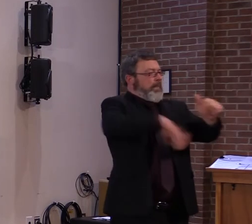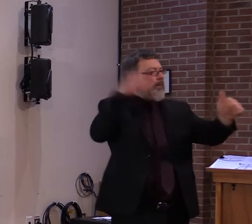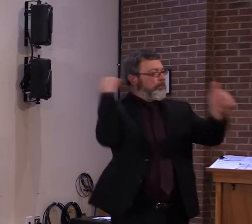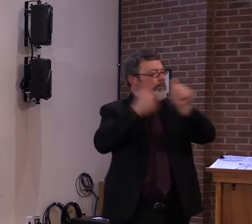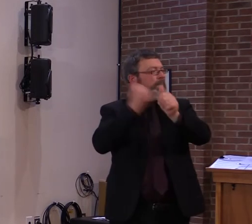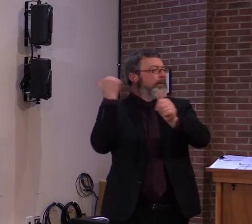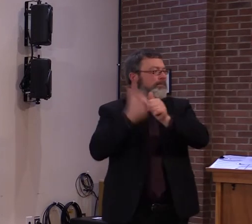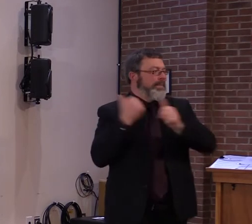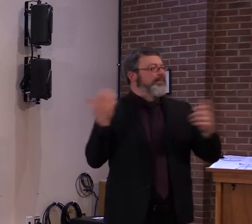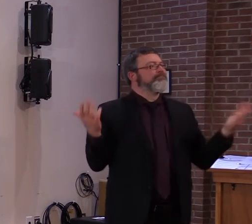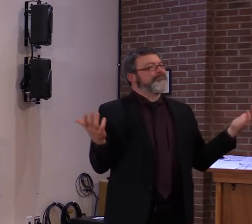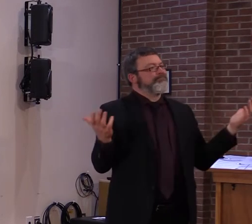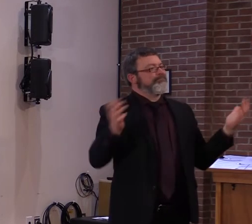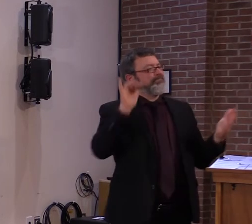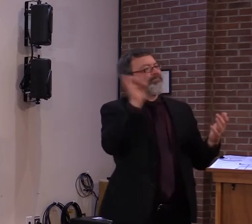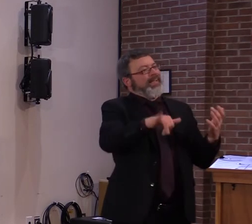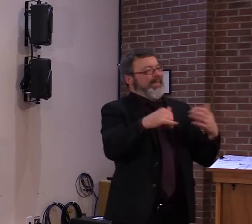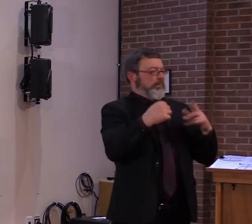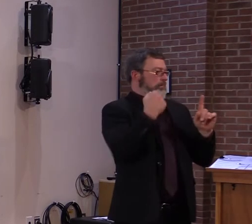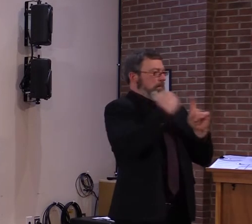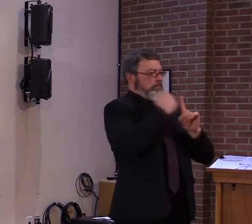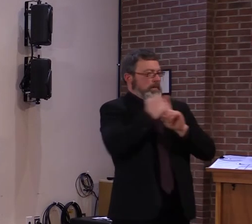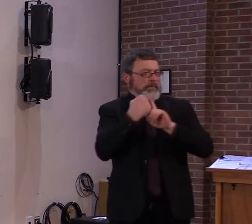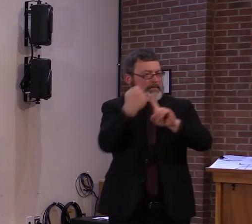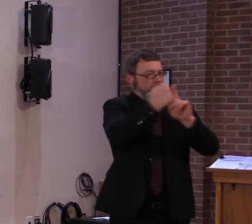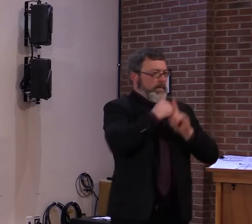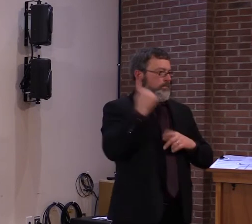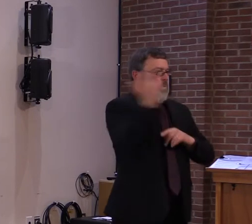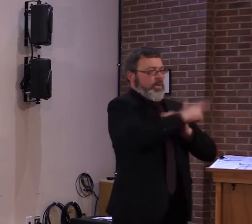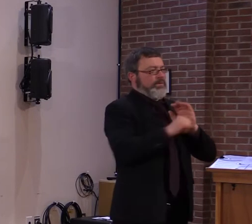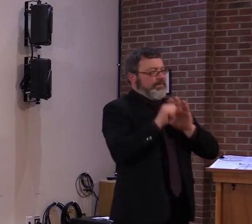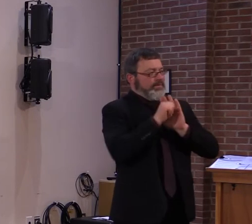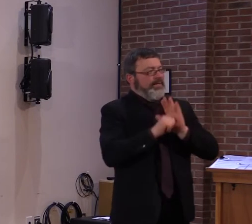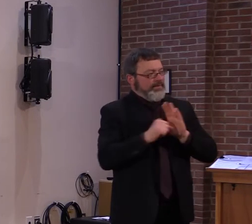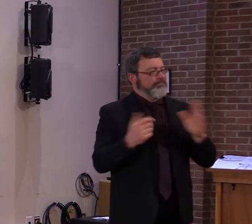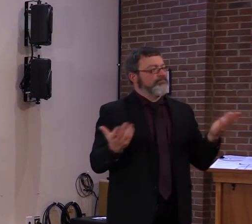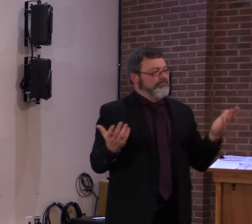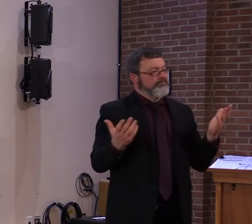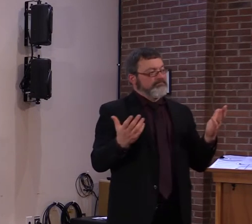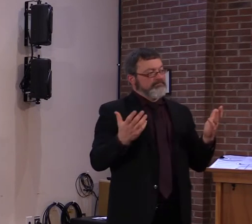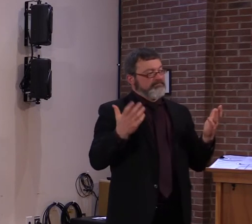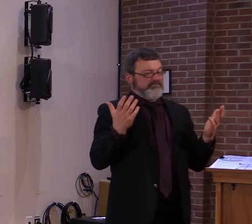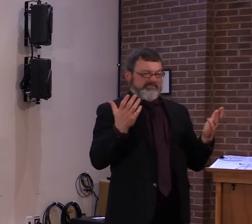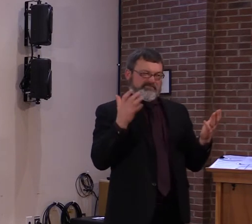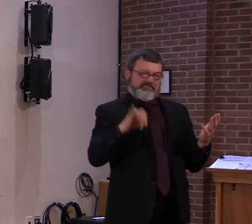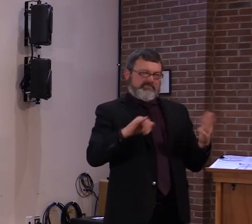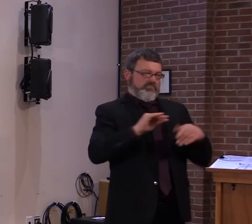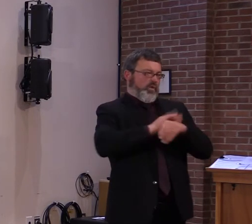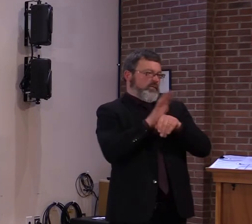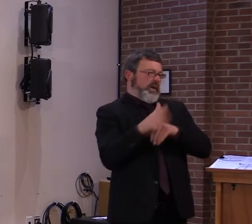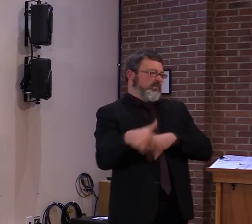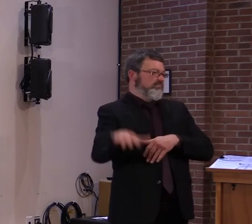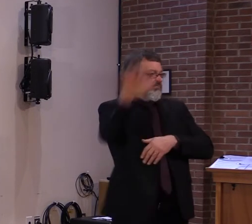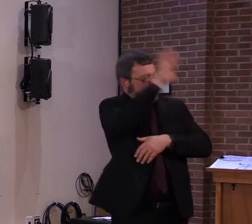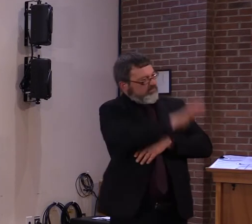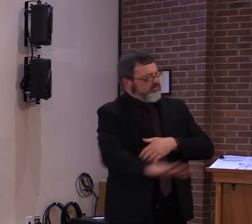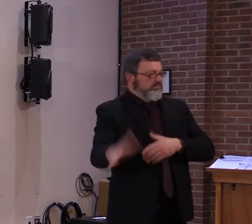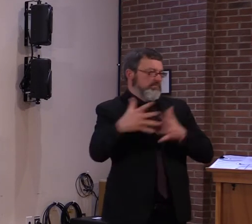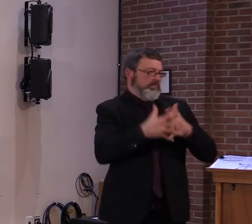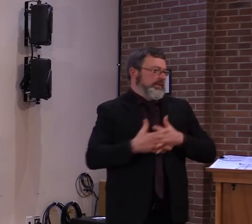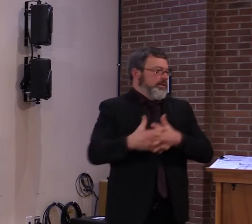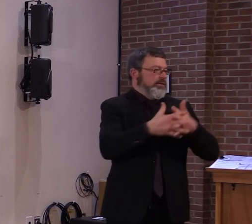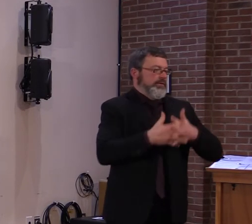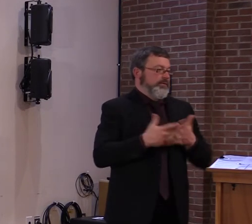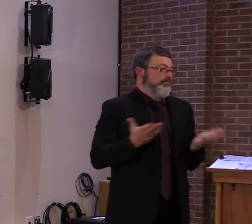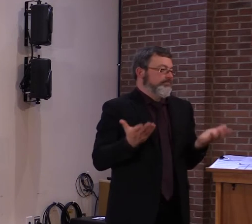the incidence of the virus in other states. We've been fortunate. The labs that we've been using at the state